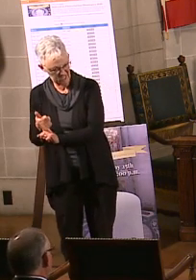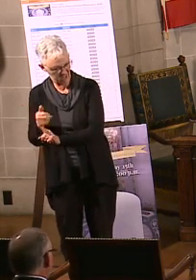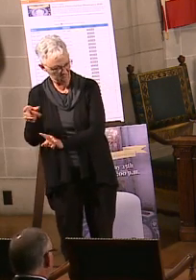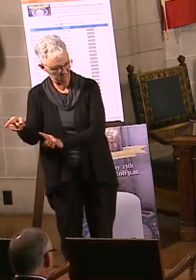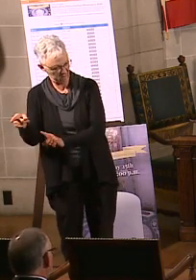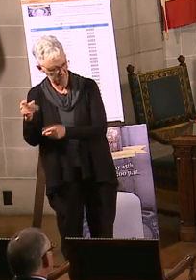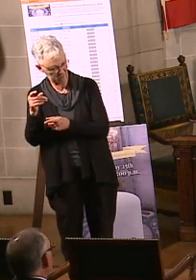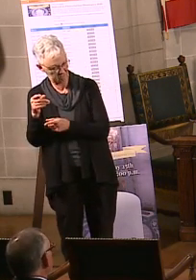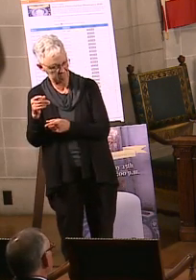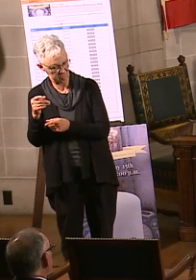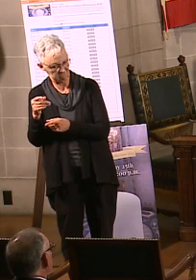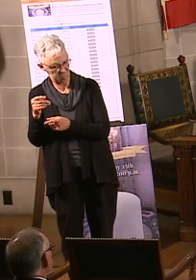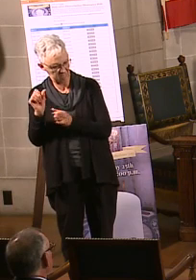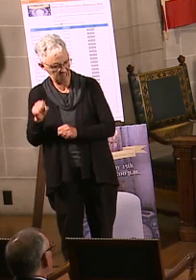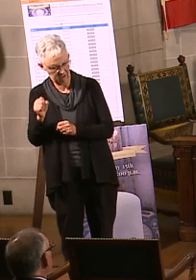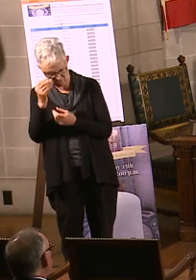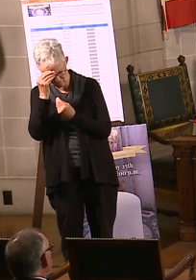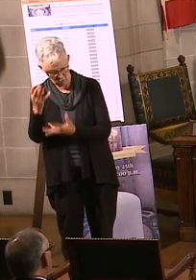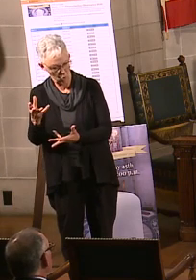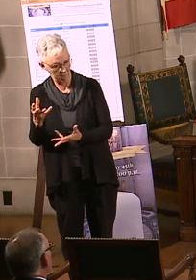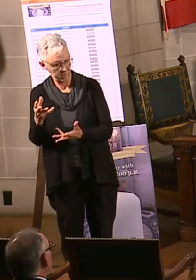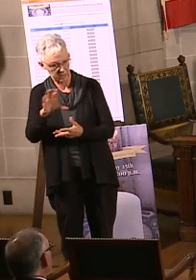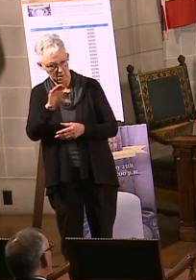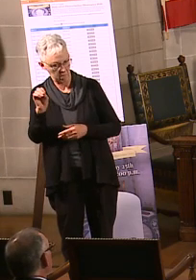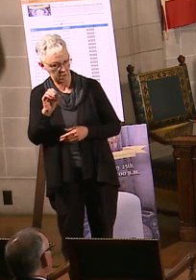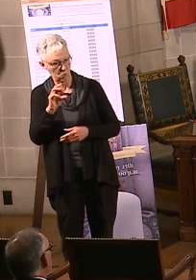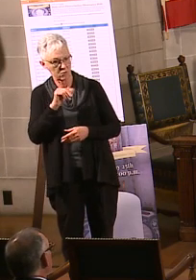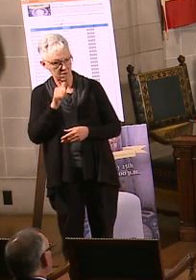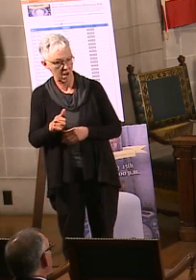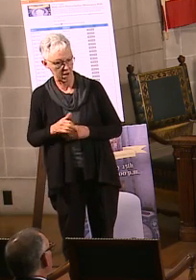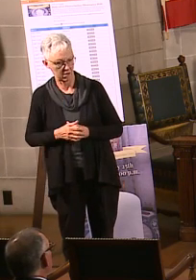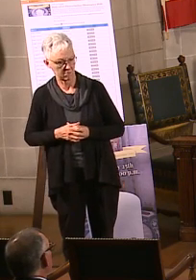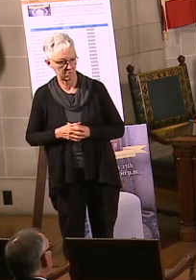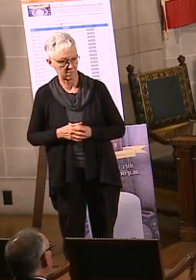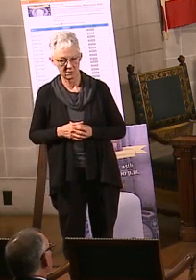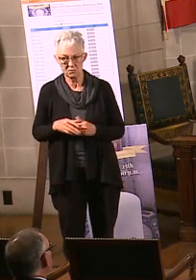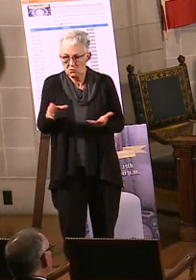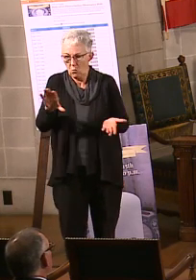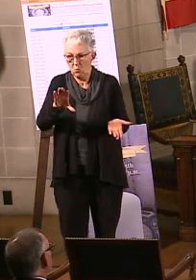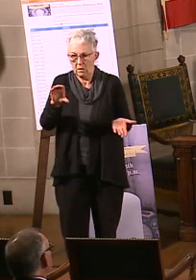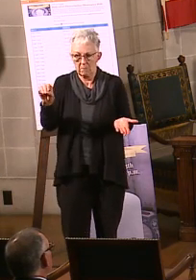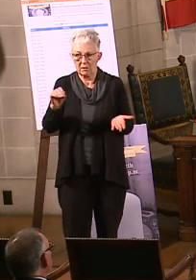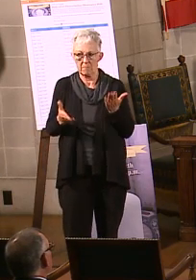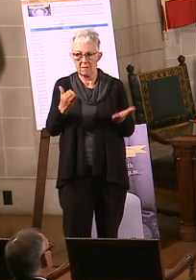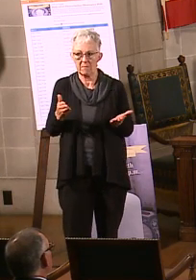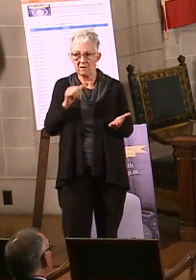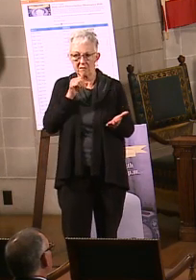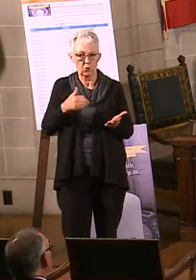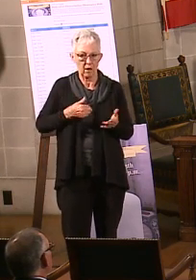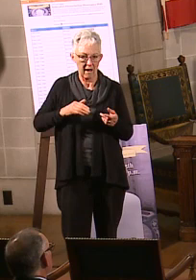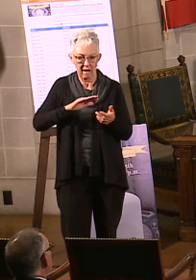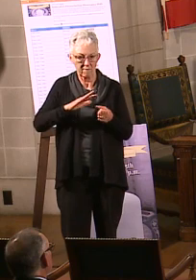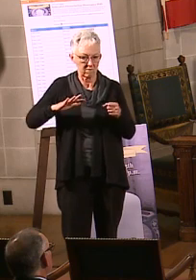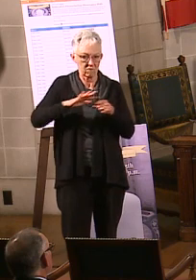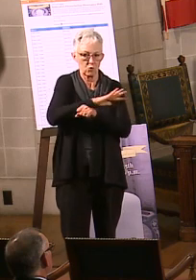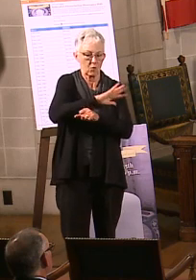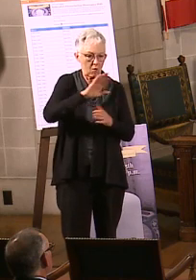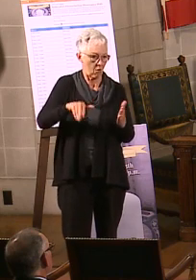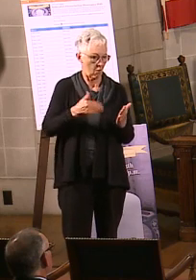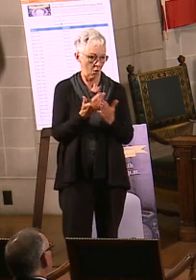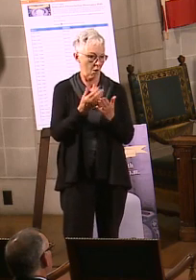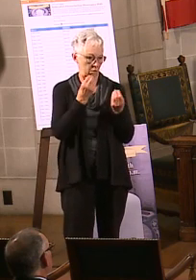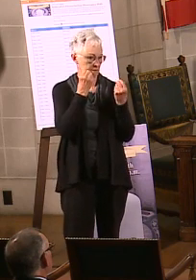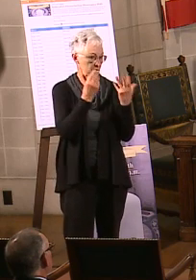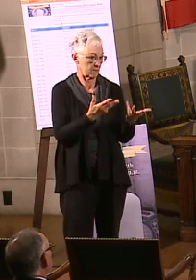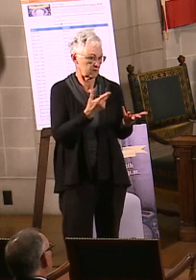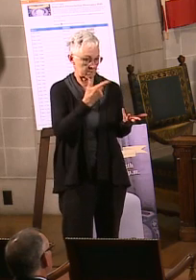so companies don't do it. So we could mandate companies report that, except they don't have that information because they're not a part of that information